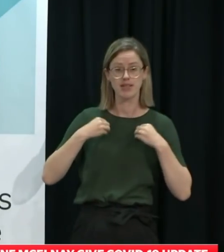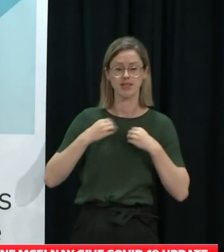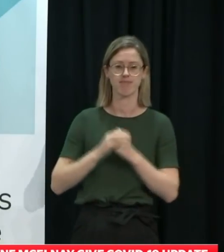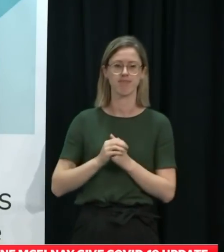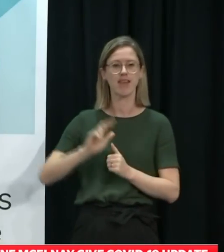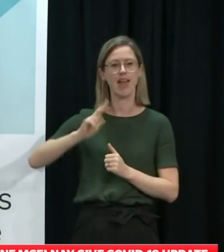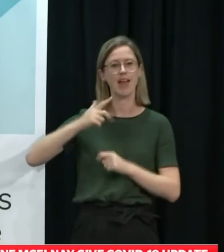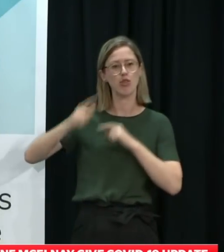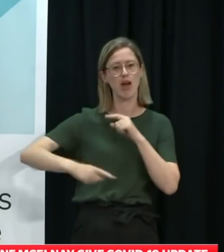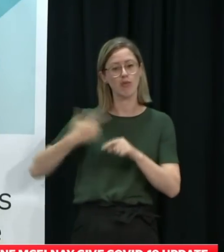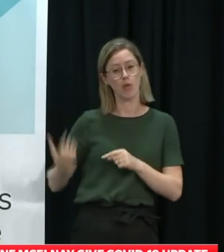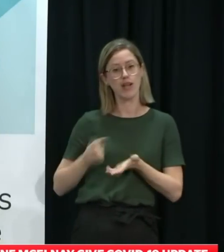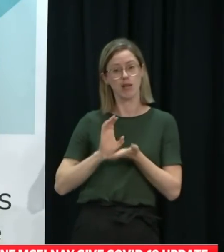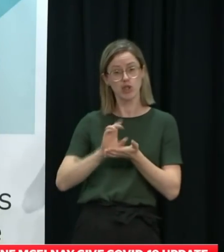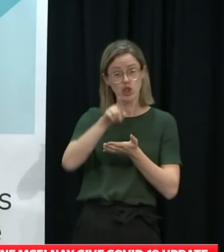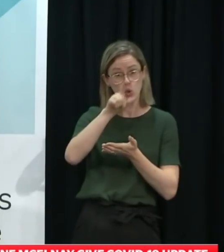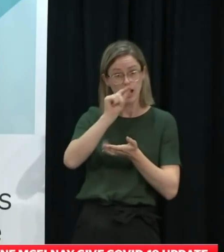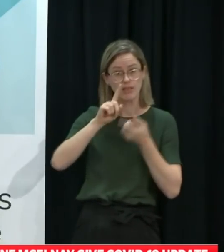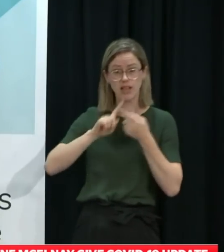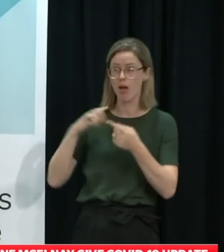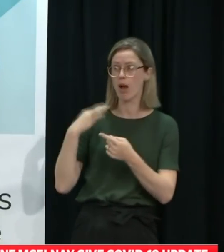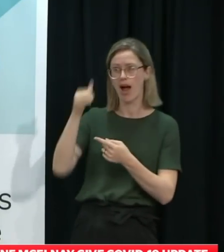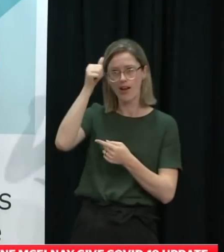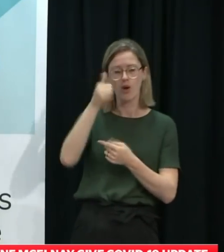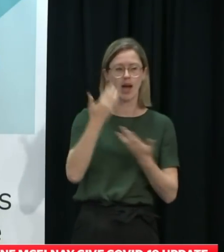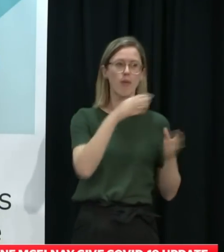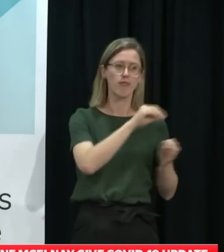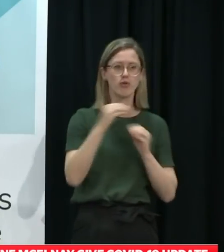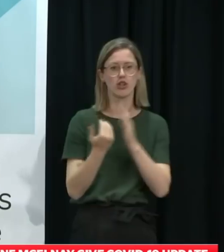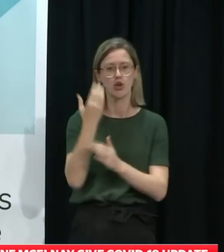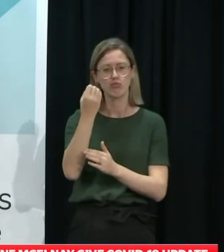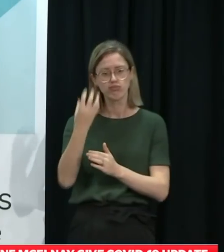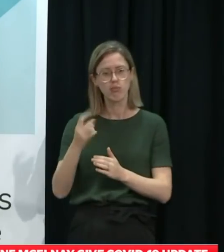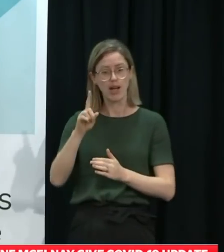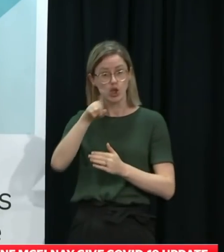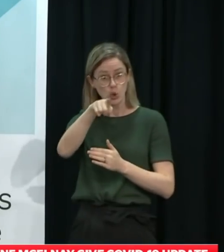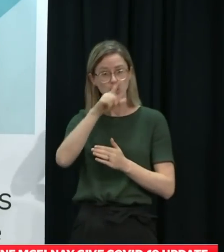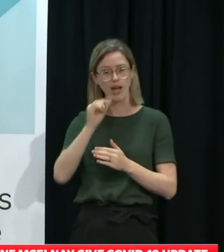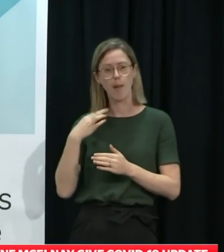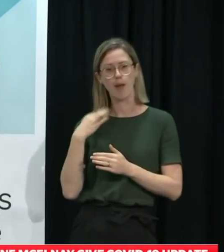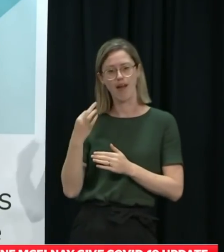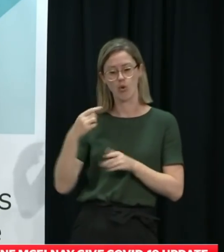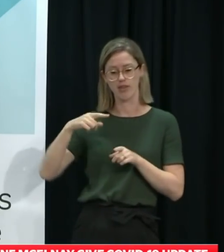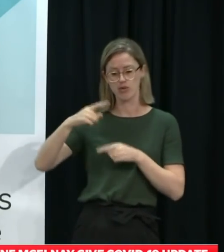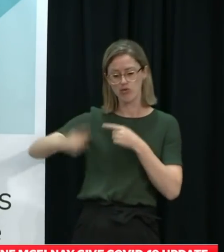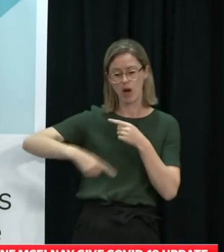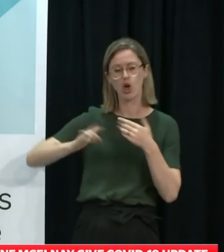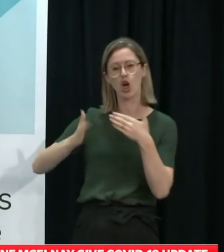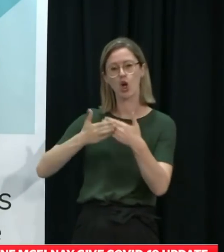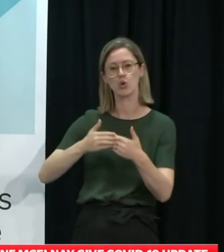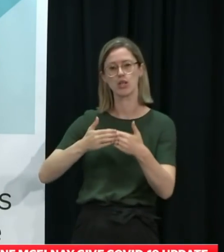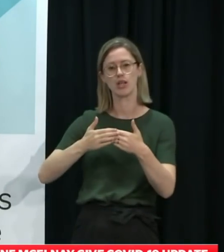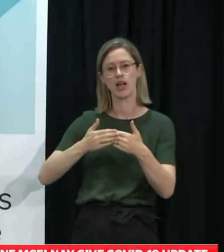of the wage subsidy is still open for applications, even though we are now in the new framework, and applications for this round will close